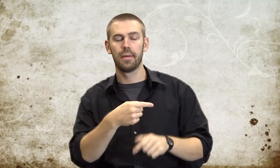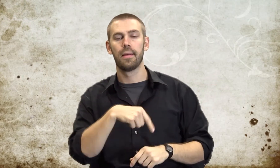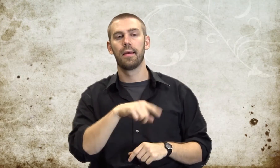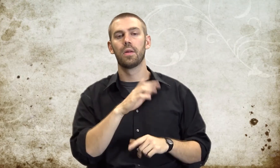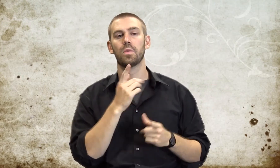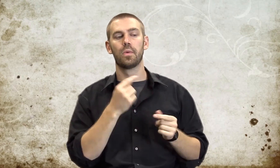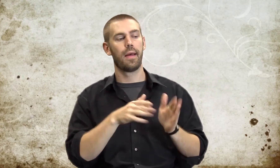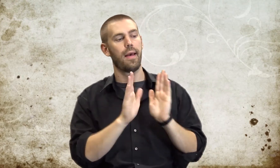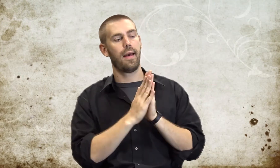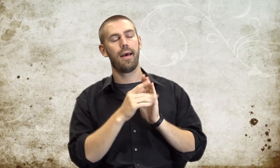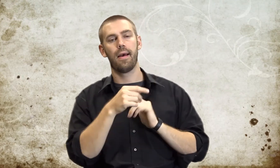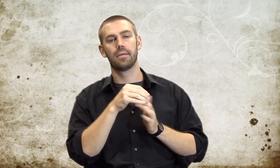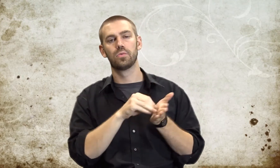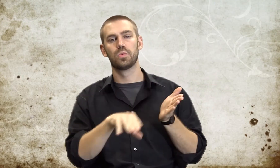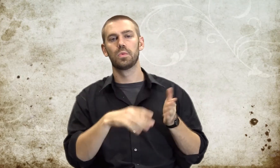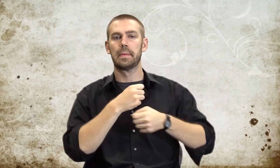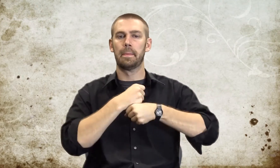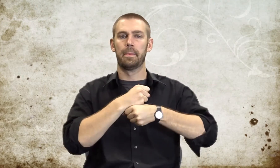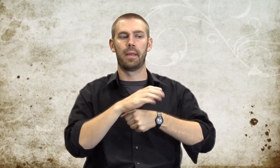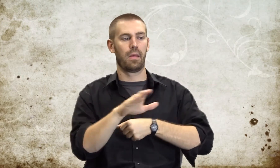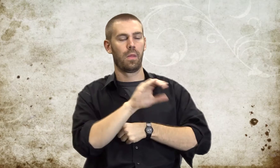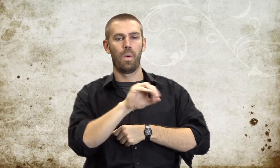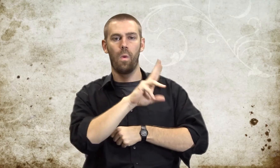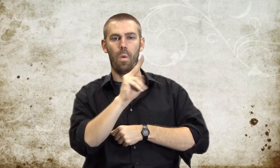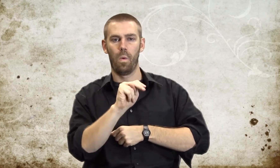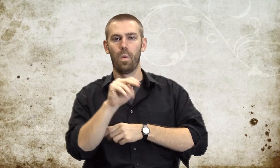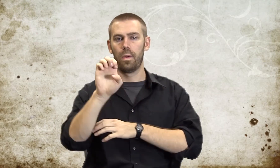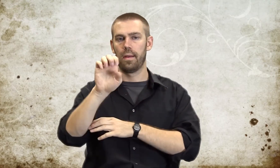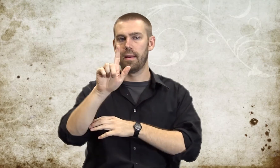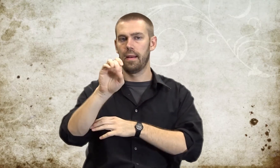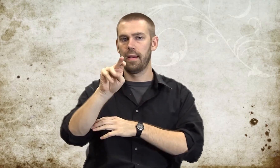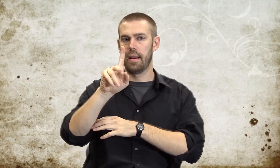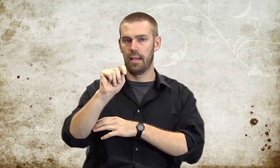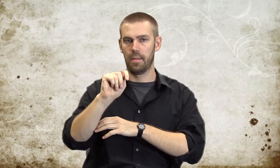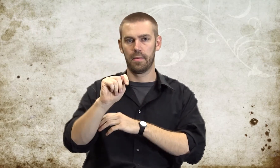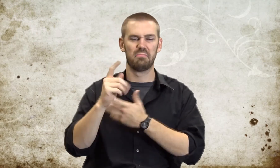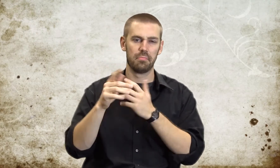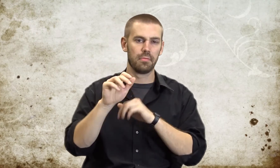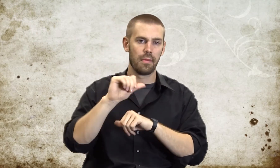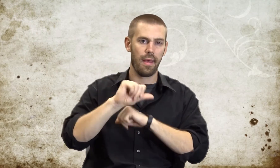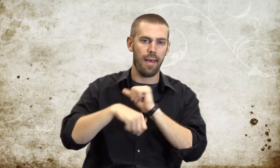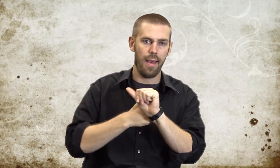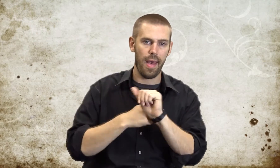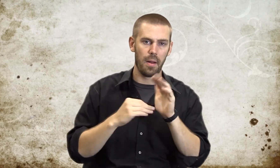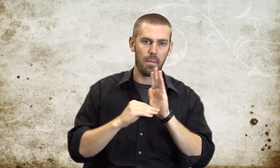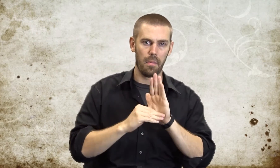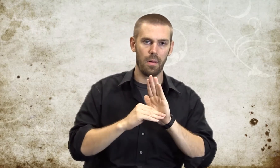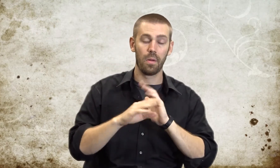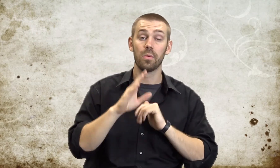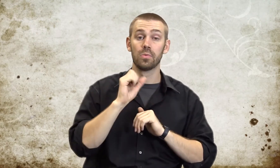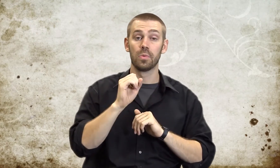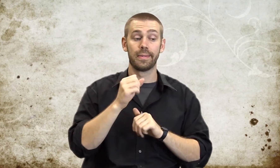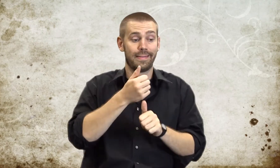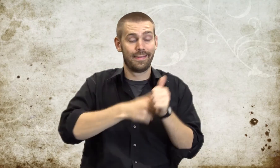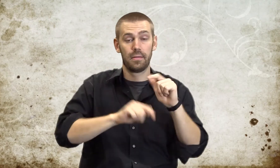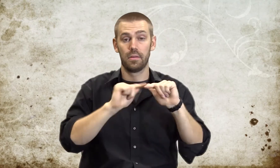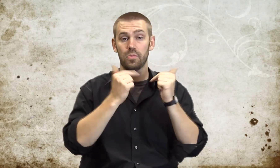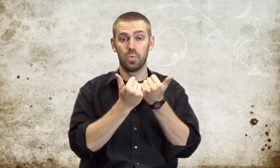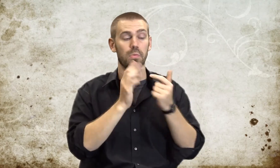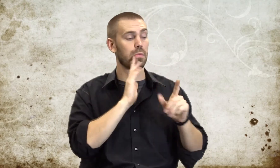assigning students into their groups. And what you'll be doing is you'll be asking the students to make their own element, or really a model of an